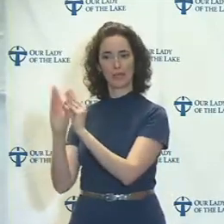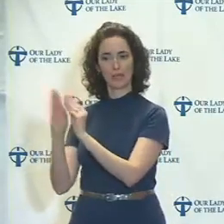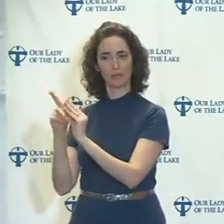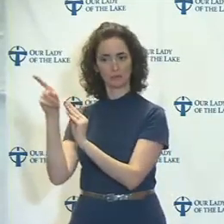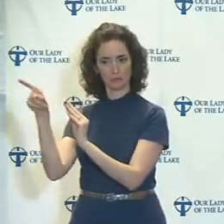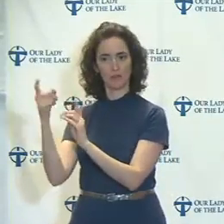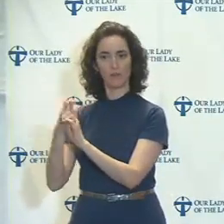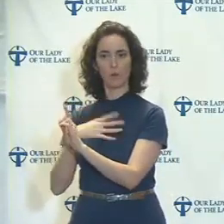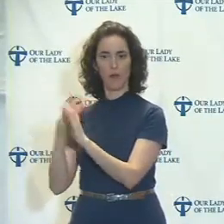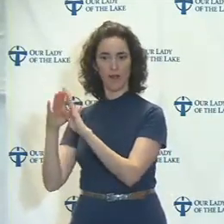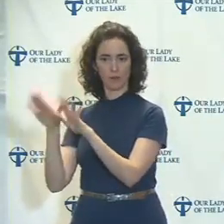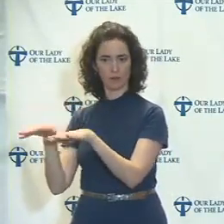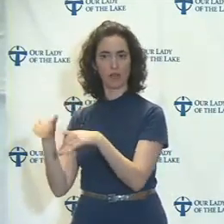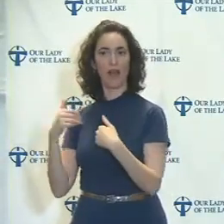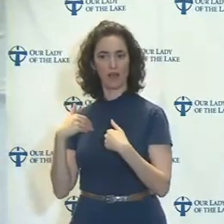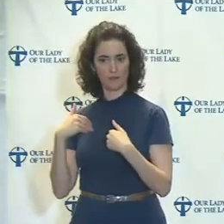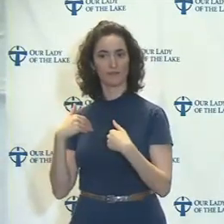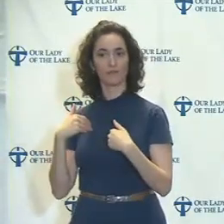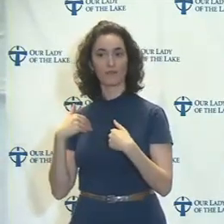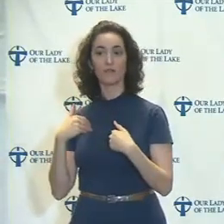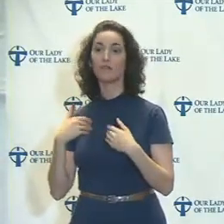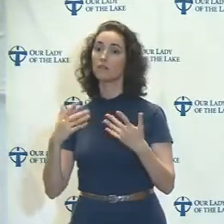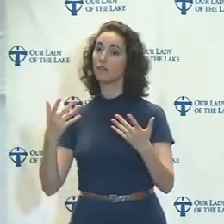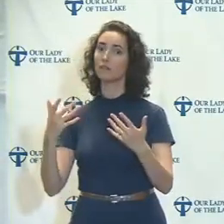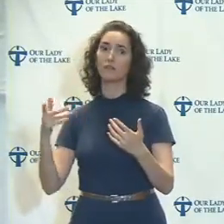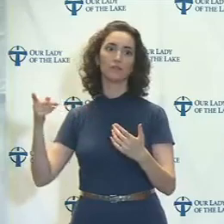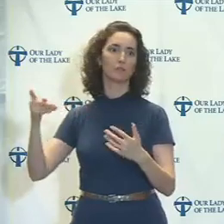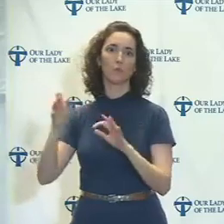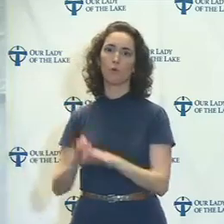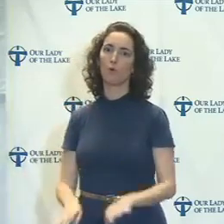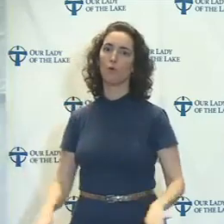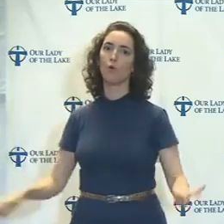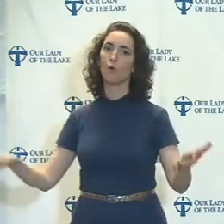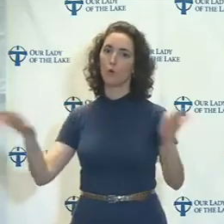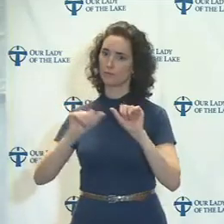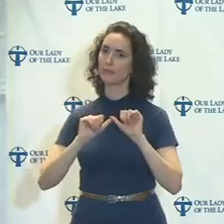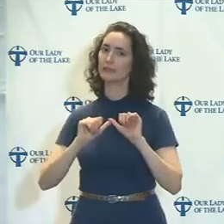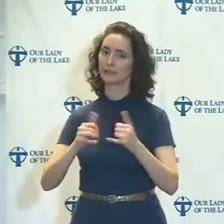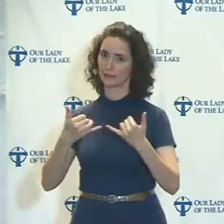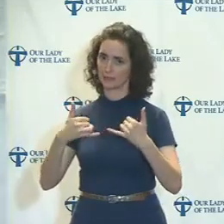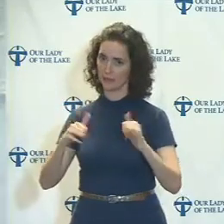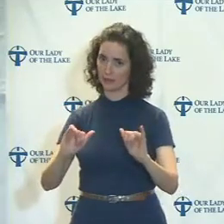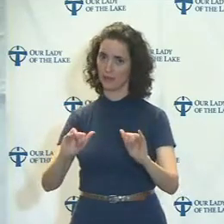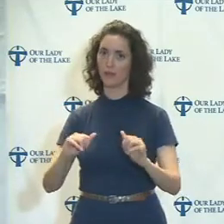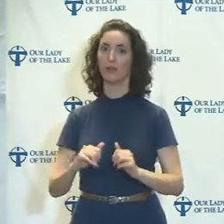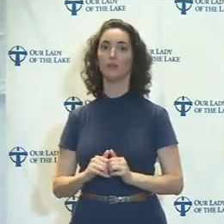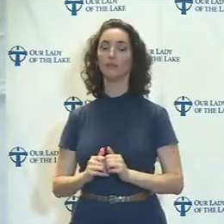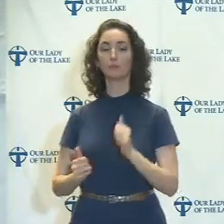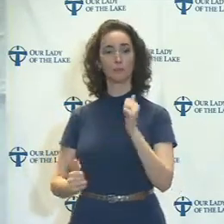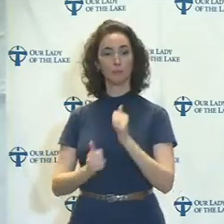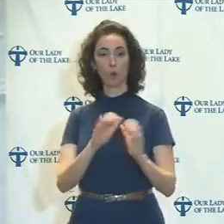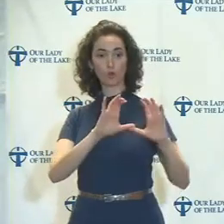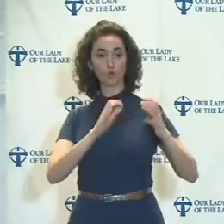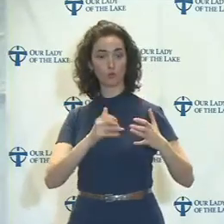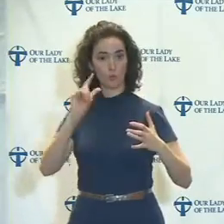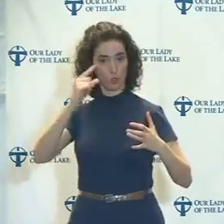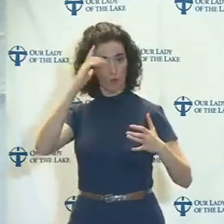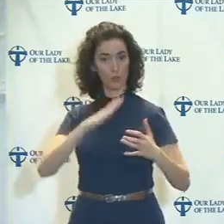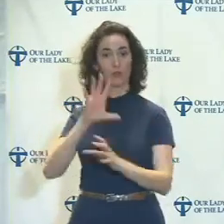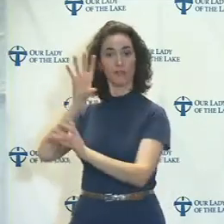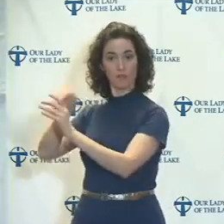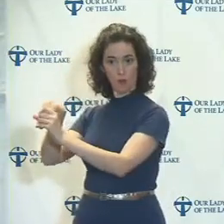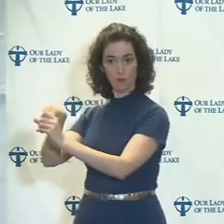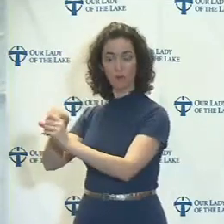Quite frankly, they continue to be extremely important. I think the overwhelming majority of governors do participate. We had